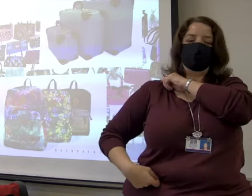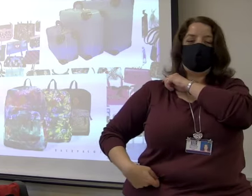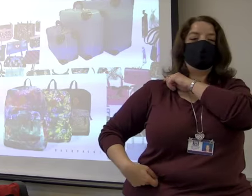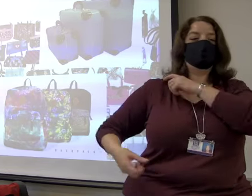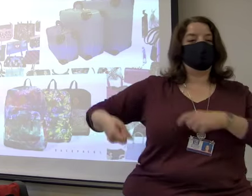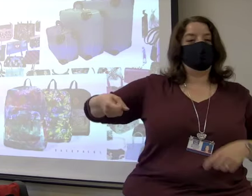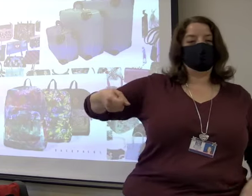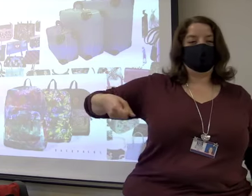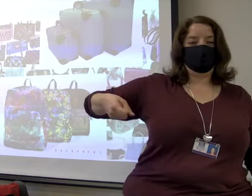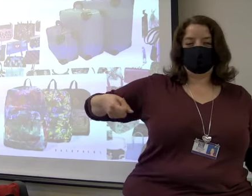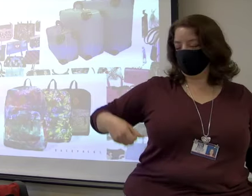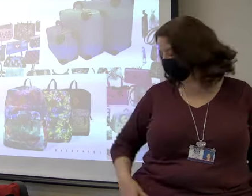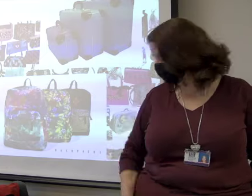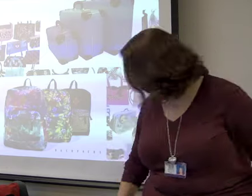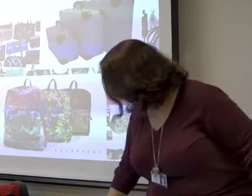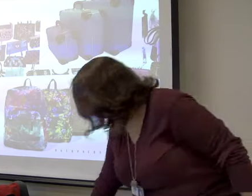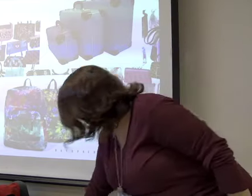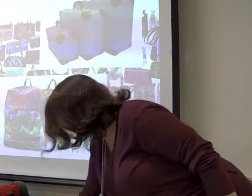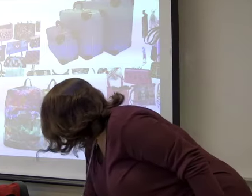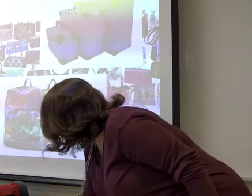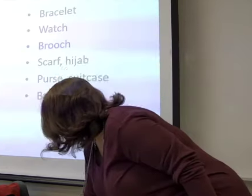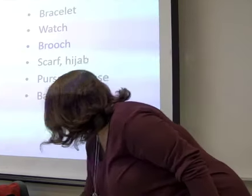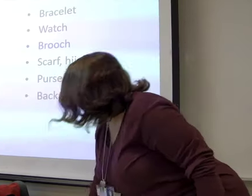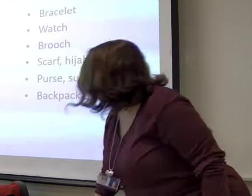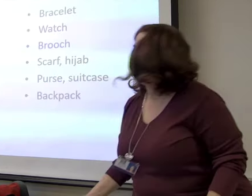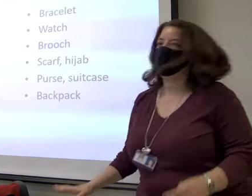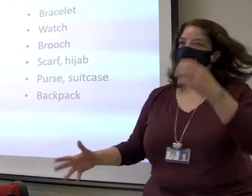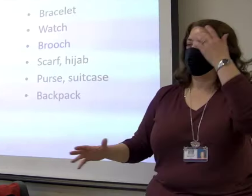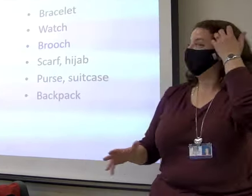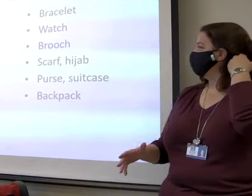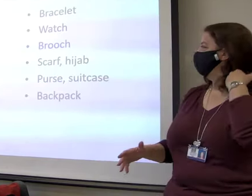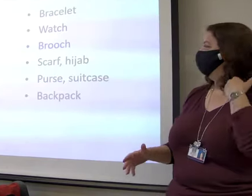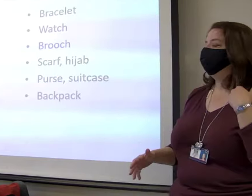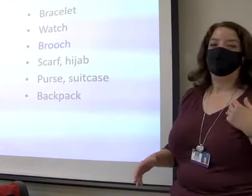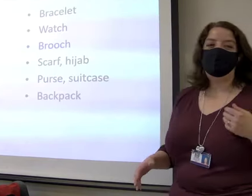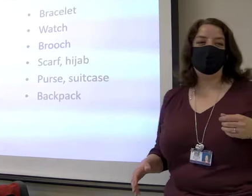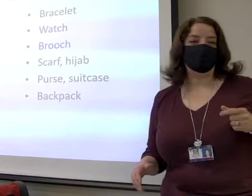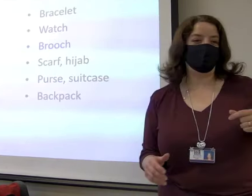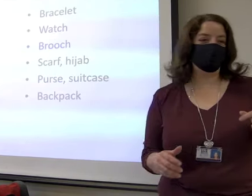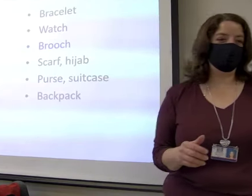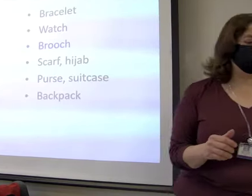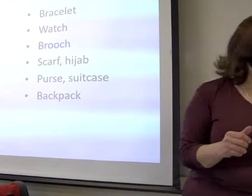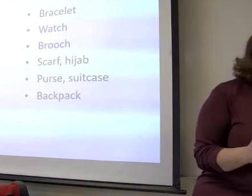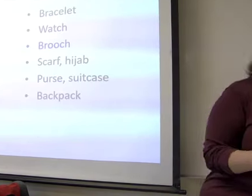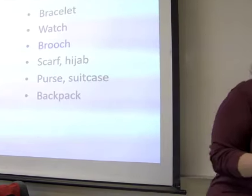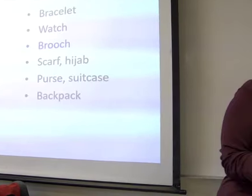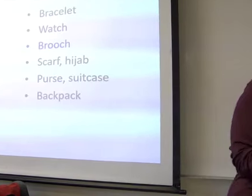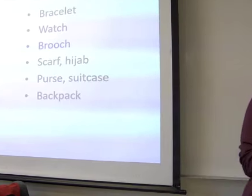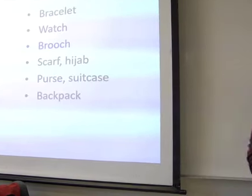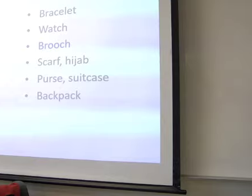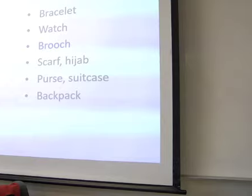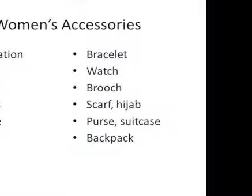a purse and that's a suitcase. Depending on how big the bag is. All right, take a minute and practice through those.